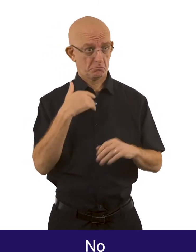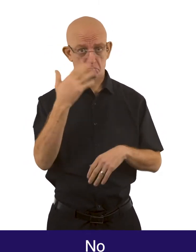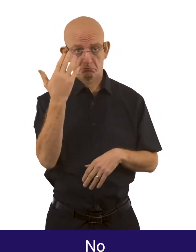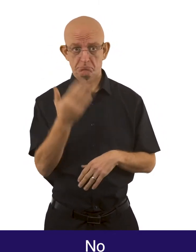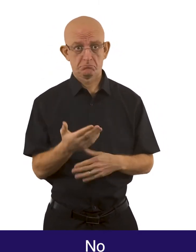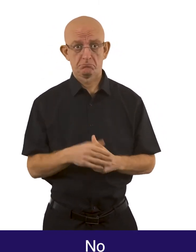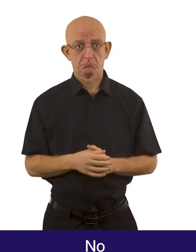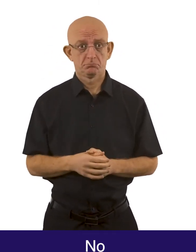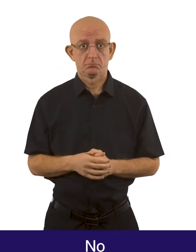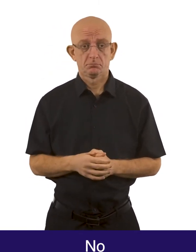No.